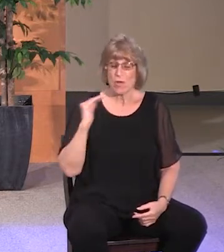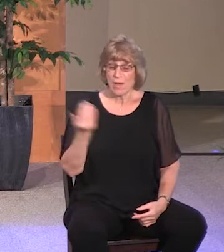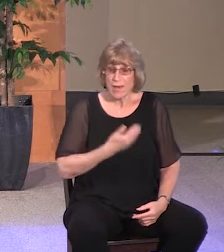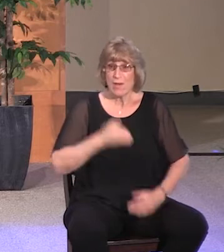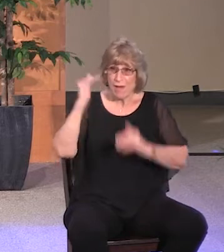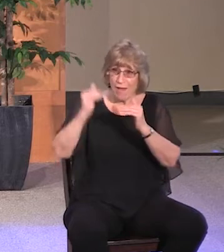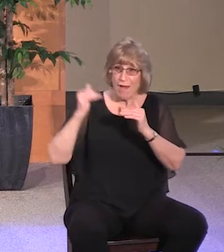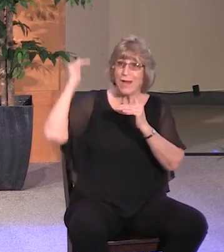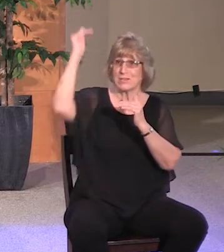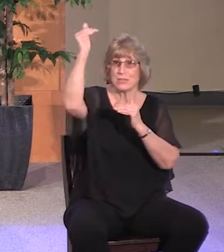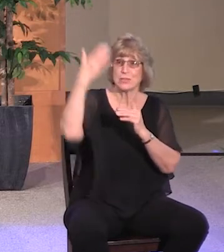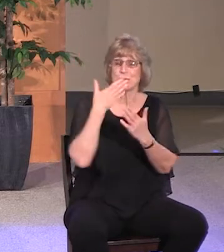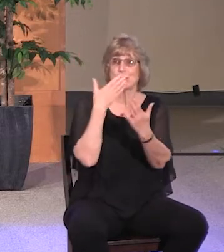moment, it's for our highest good.